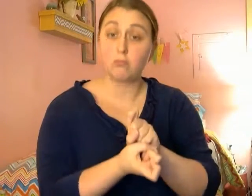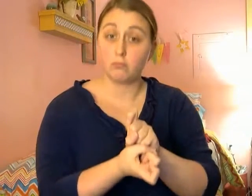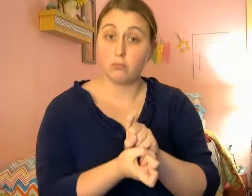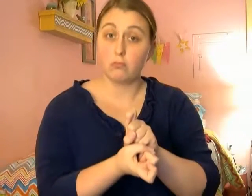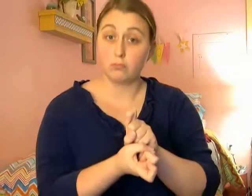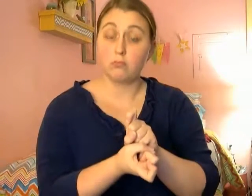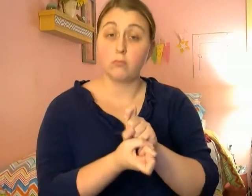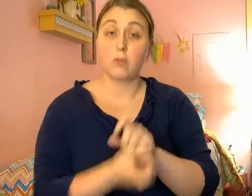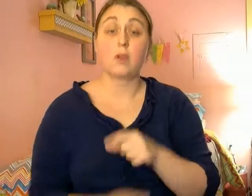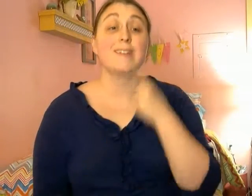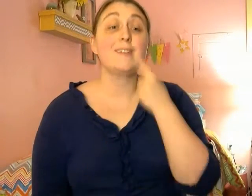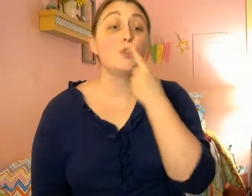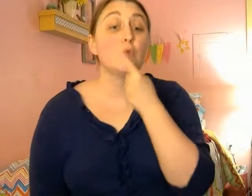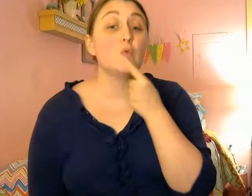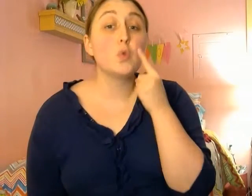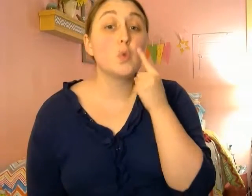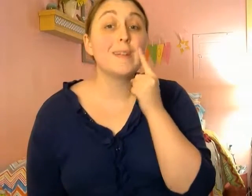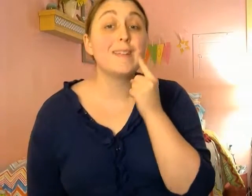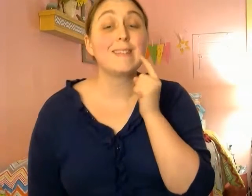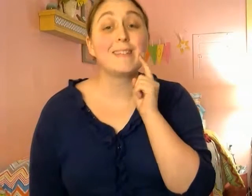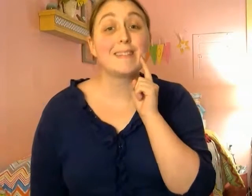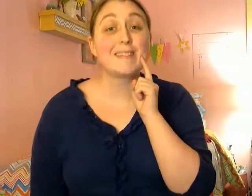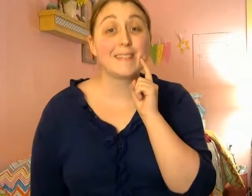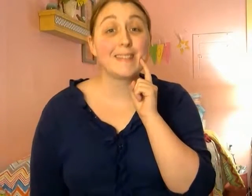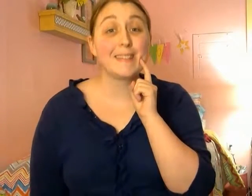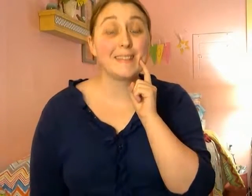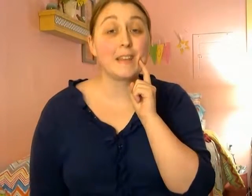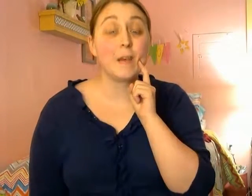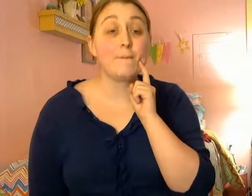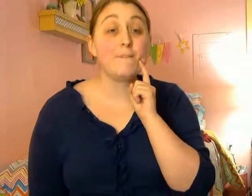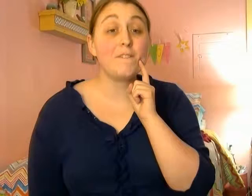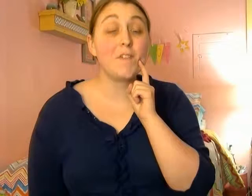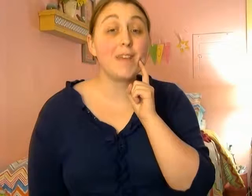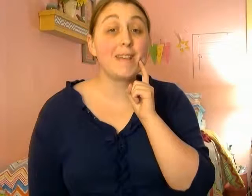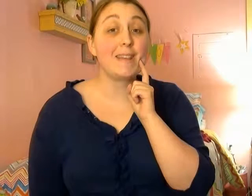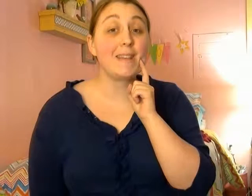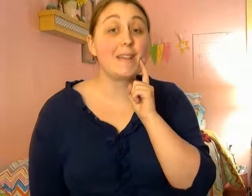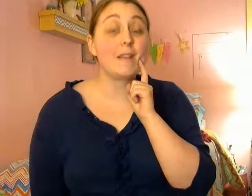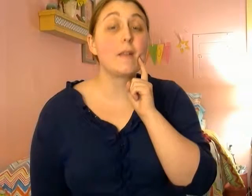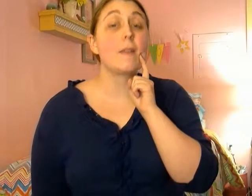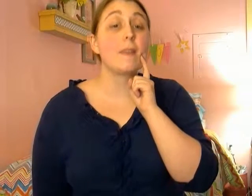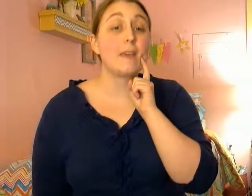You see how my tongue presses on my teeth? Things.